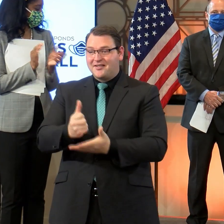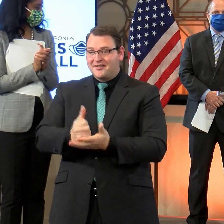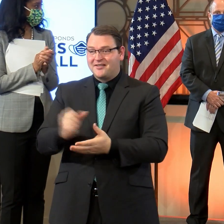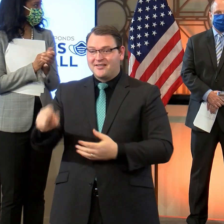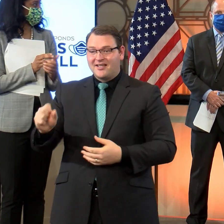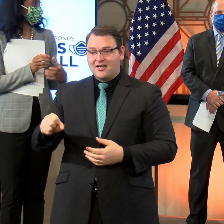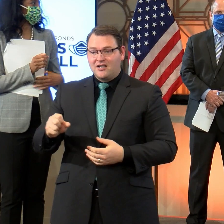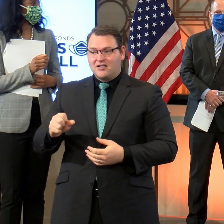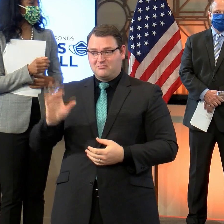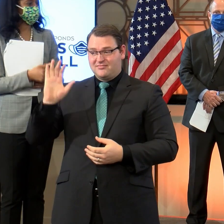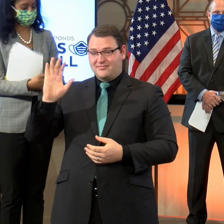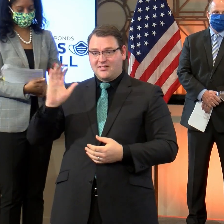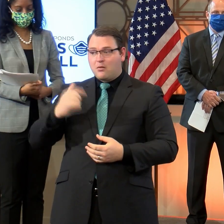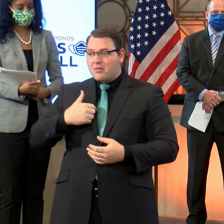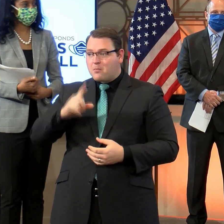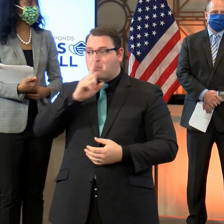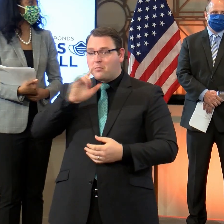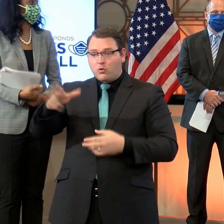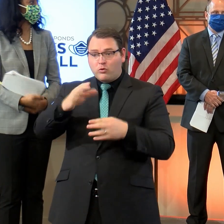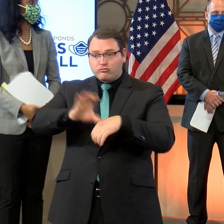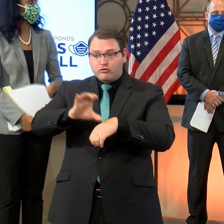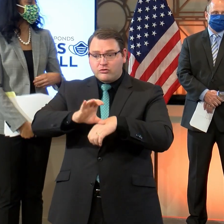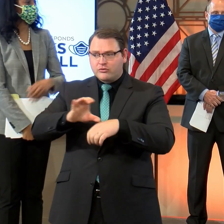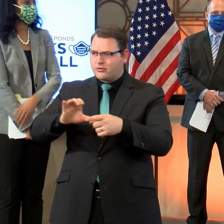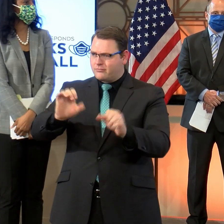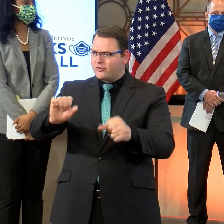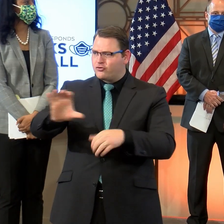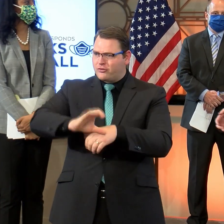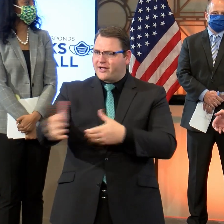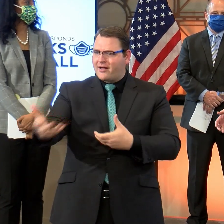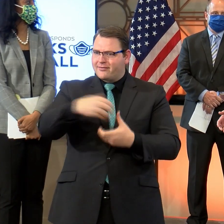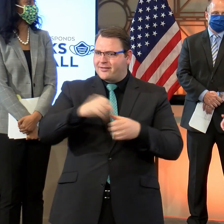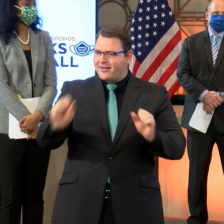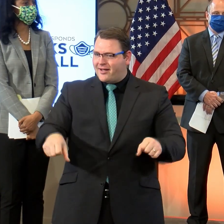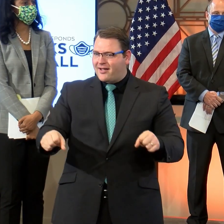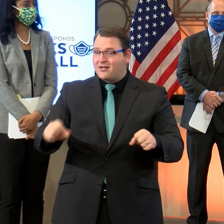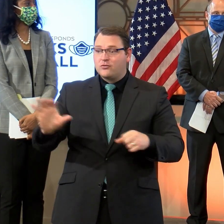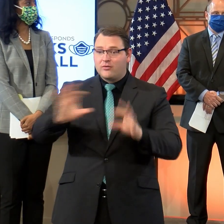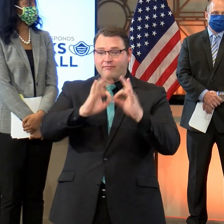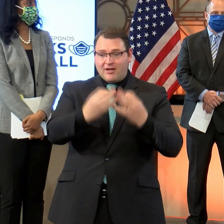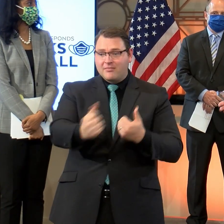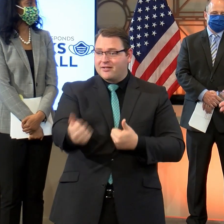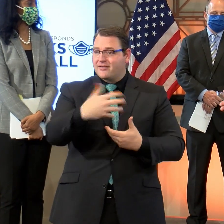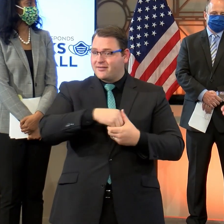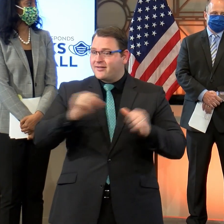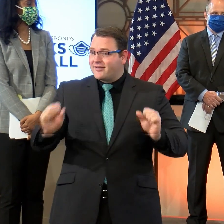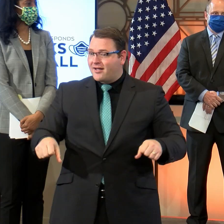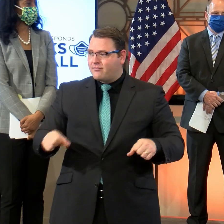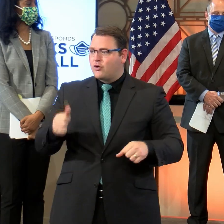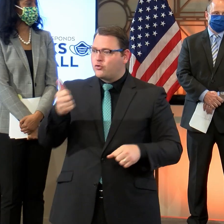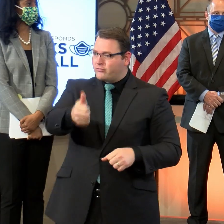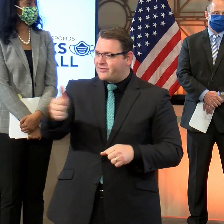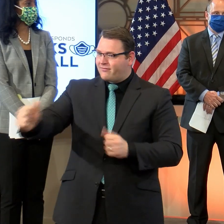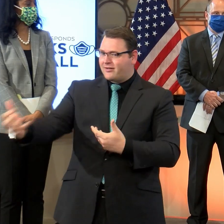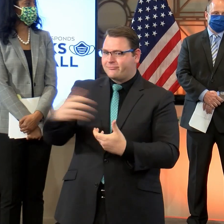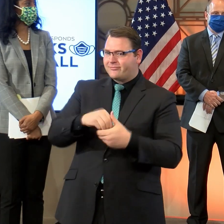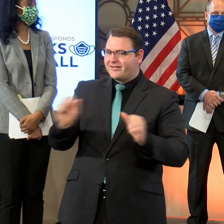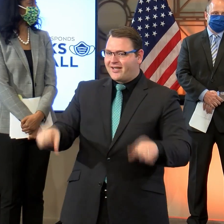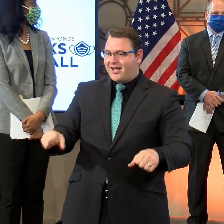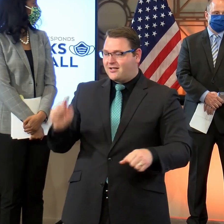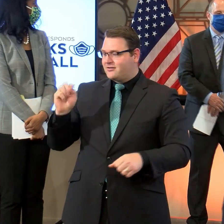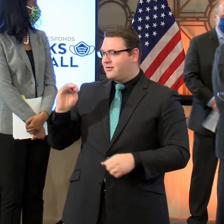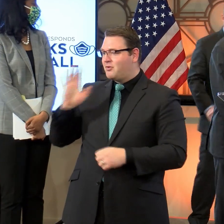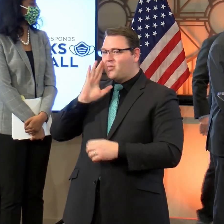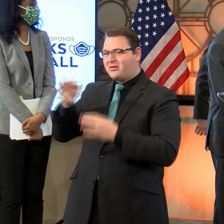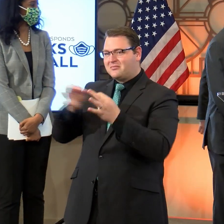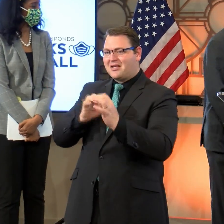If it didn't sound like I named your church can get involved in this. Your family can get involved with this. You can get involved with this, and Tommy's going to tell you